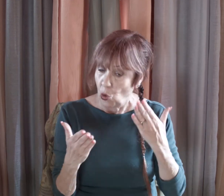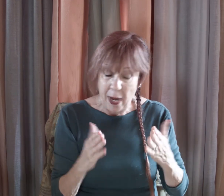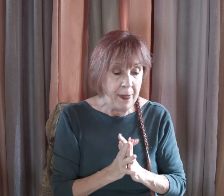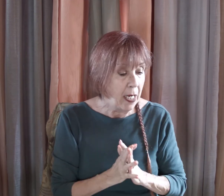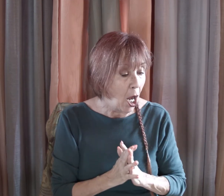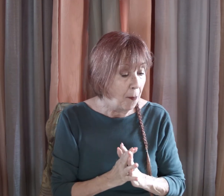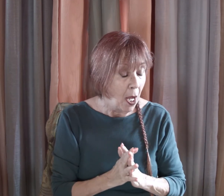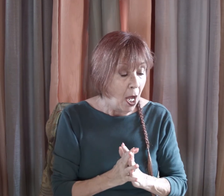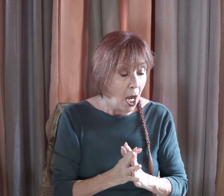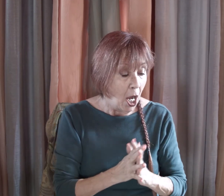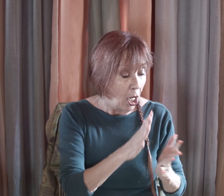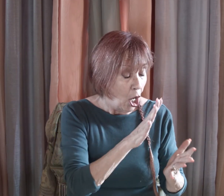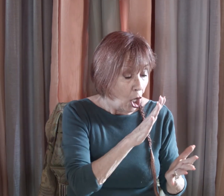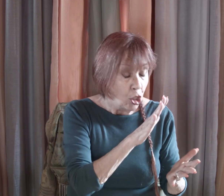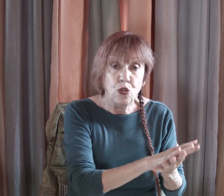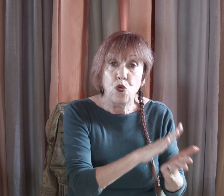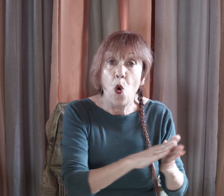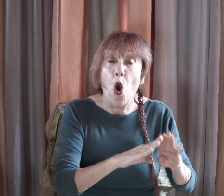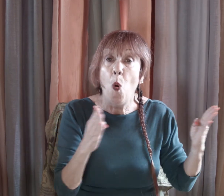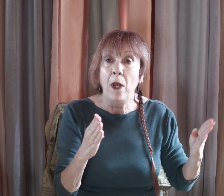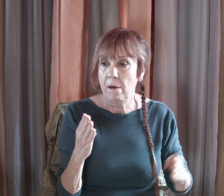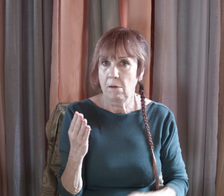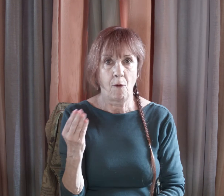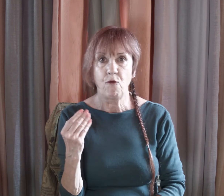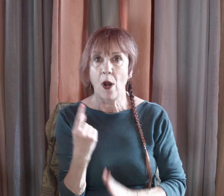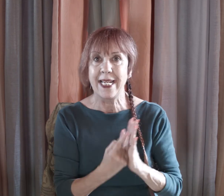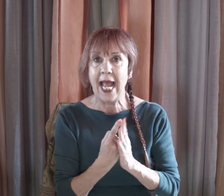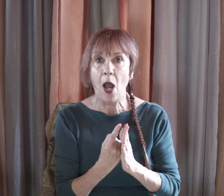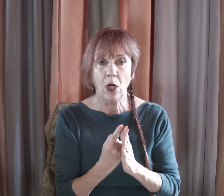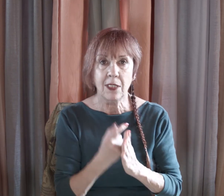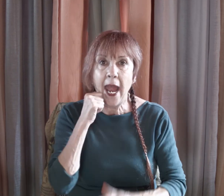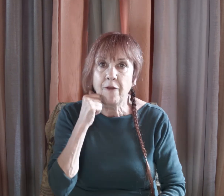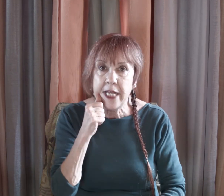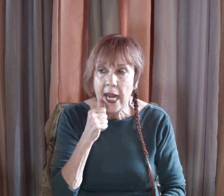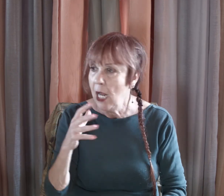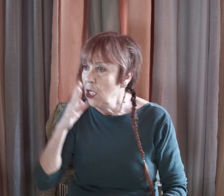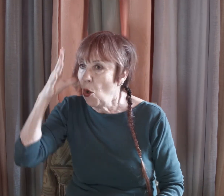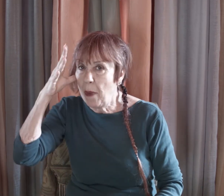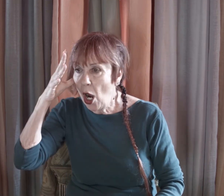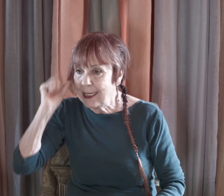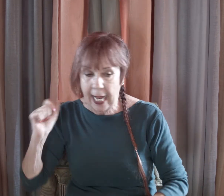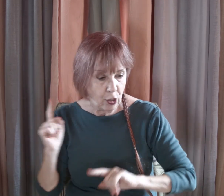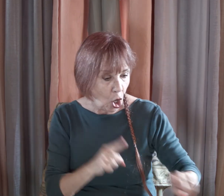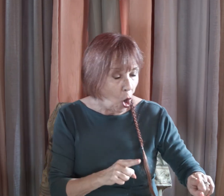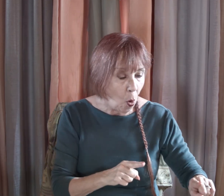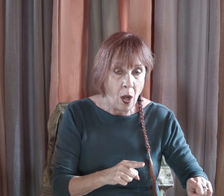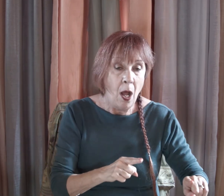have school open 14 hours a day so that parents can come there if they don't have food.